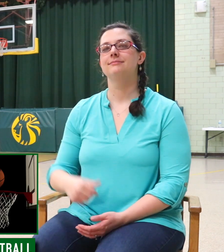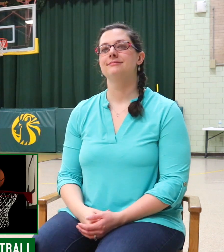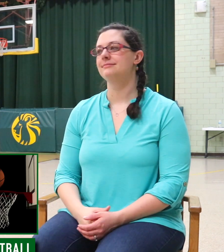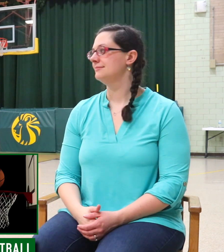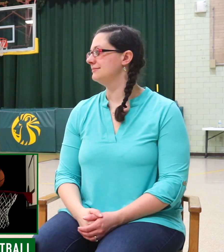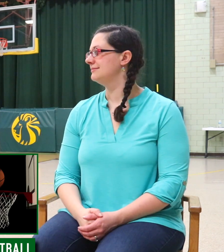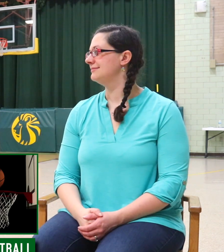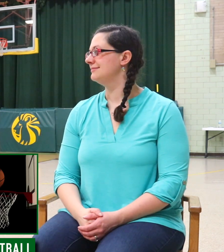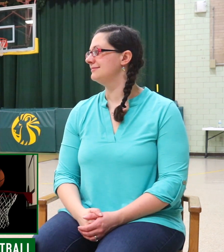Basketball.